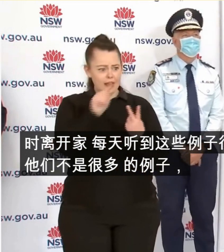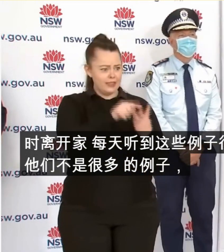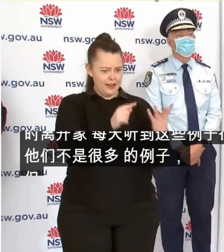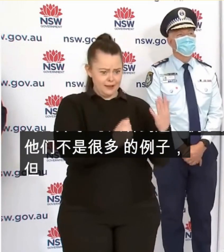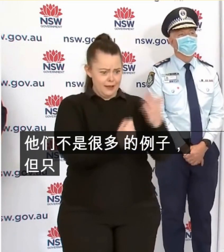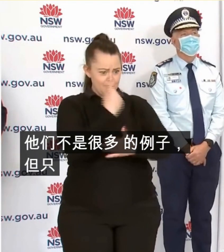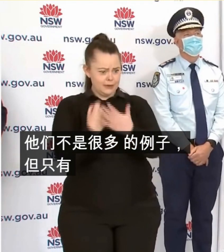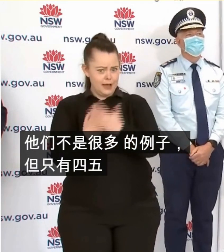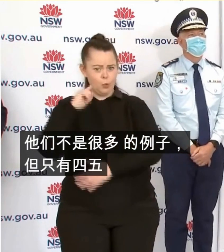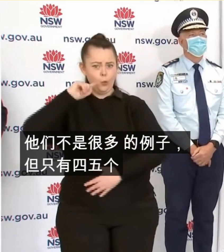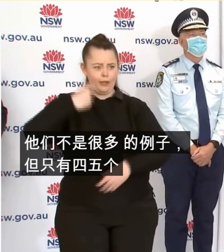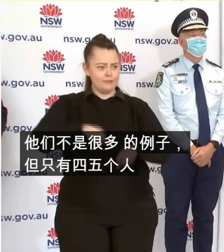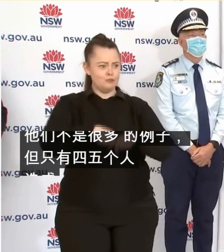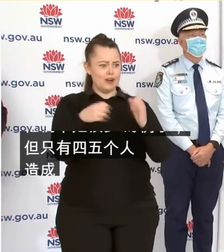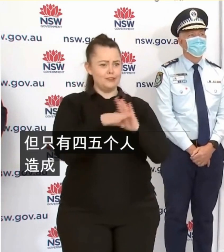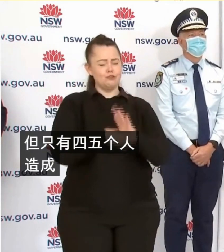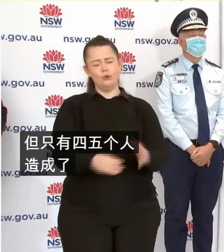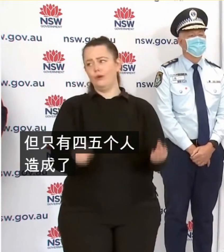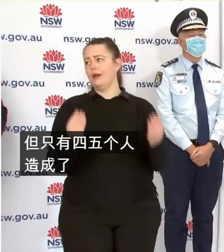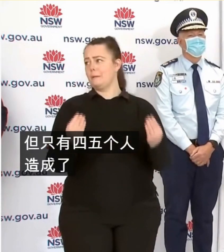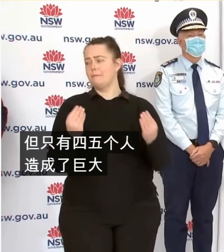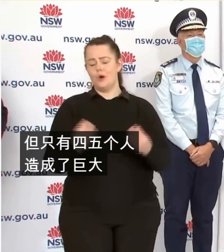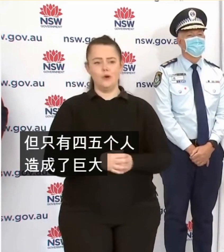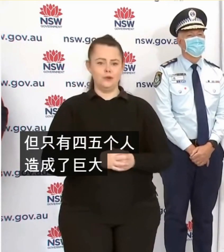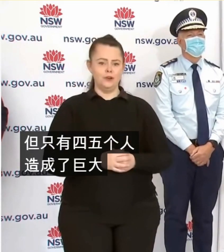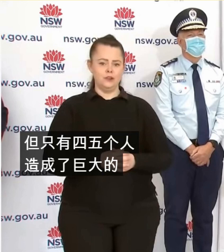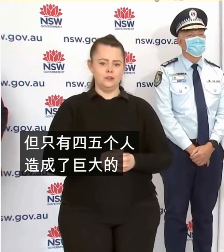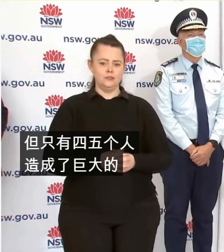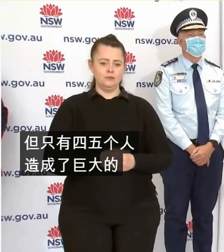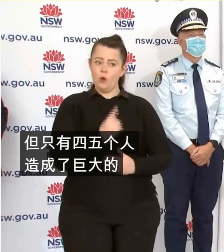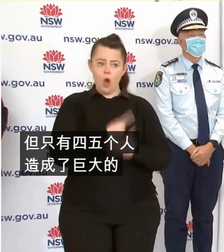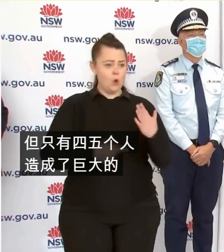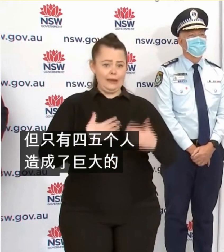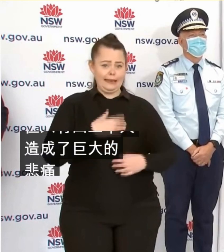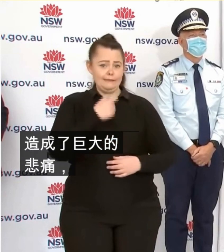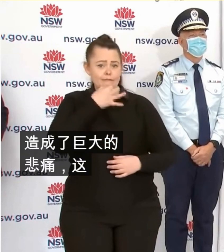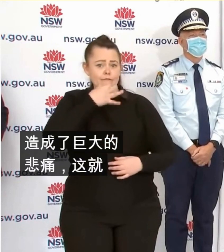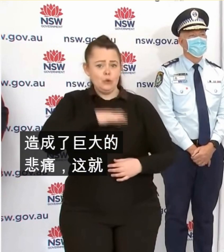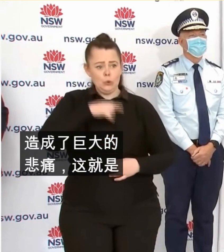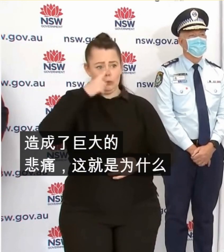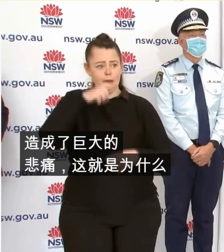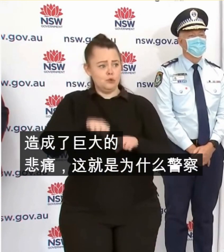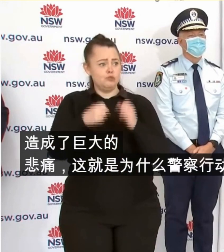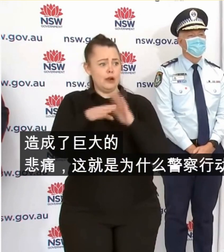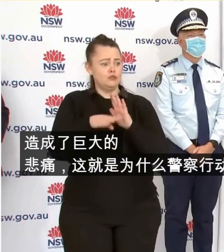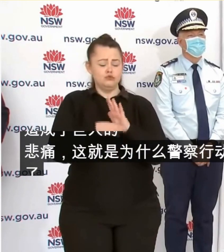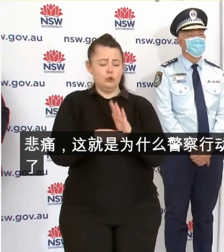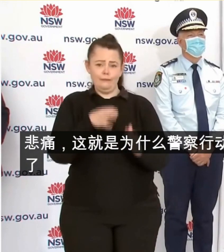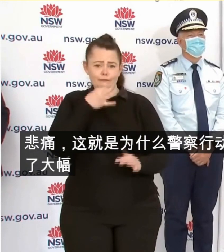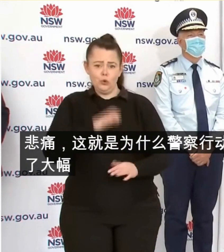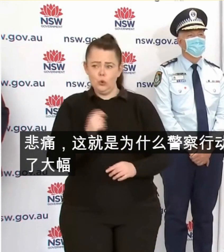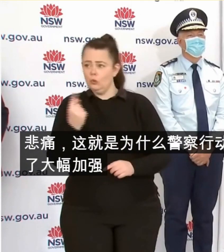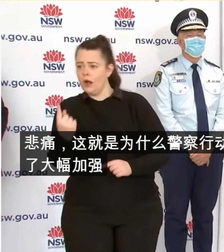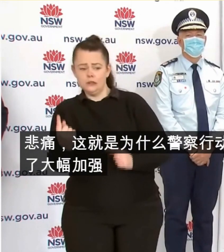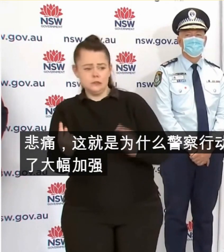lot of examples, but only 4 or 5 across the population causes enormous grief. So that's why the police